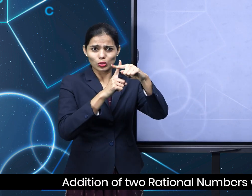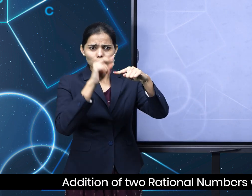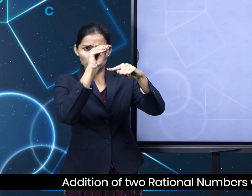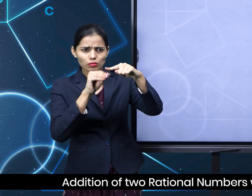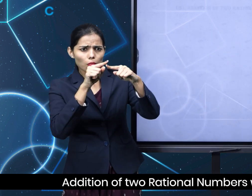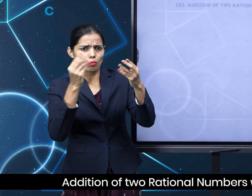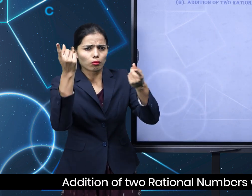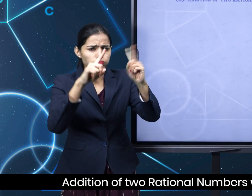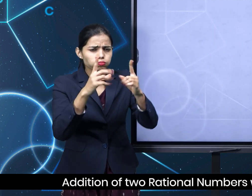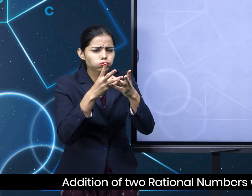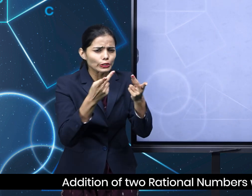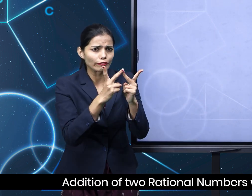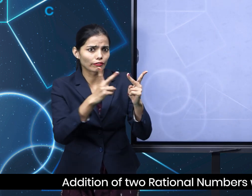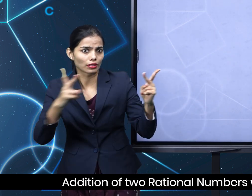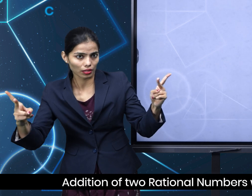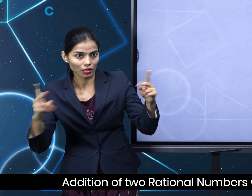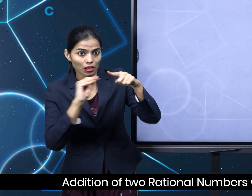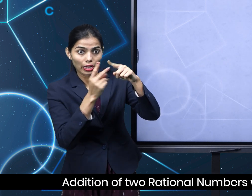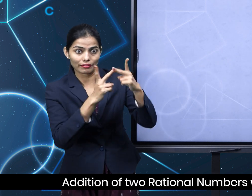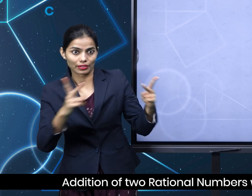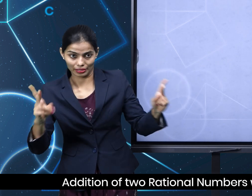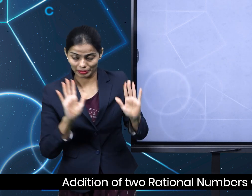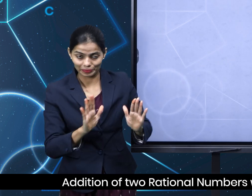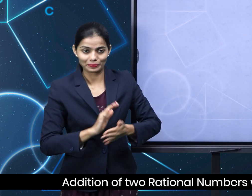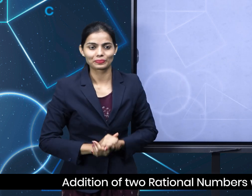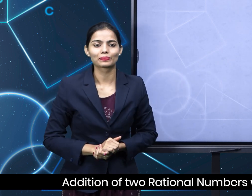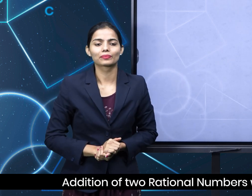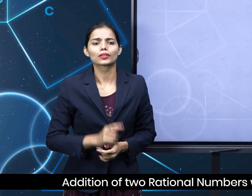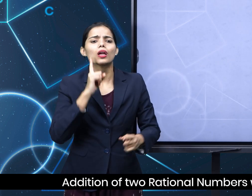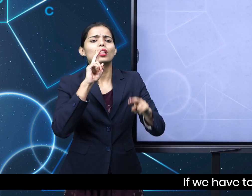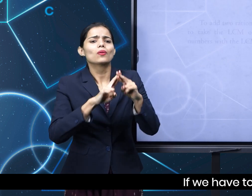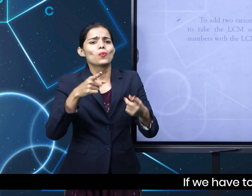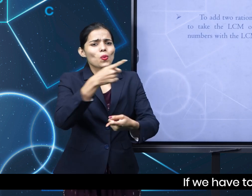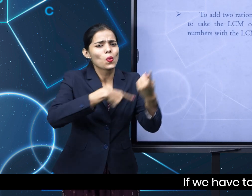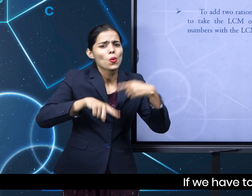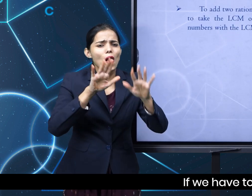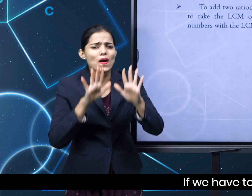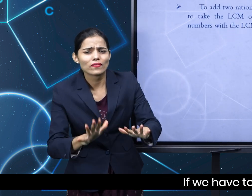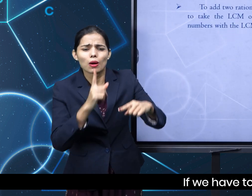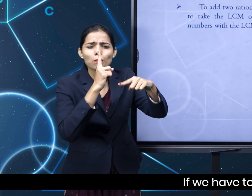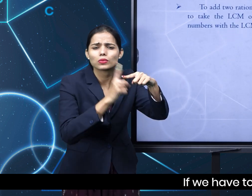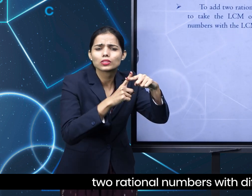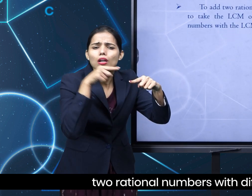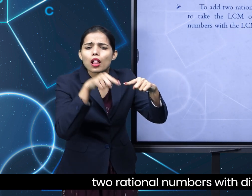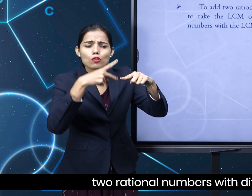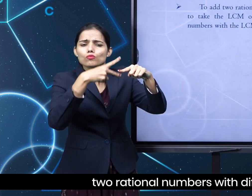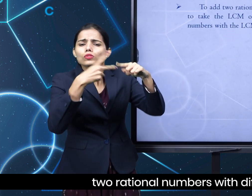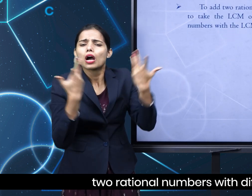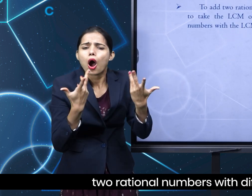Addition of two rational numbers with different denominator. If we have to add two rational numbers